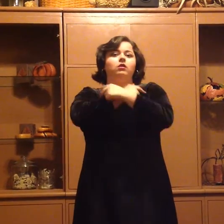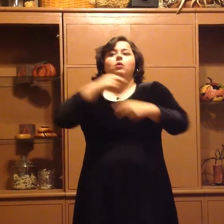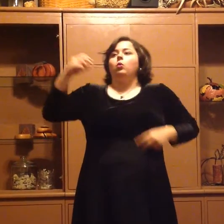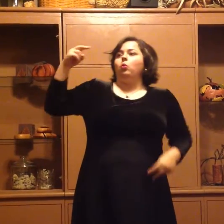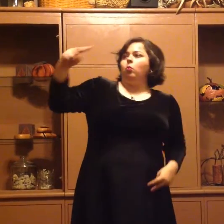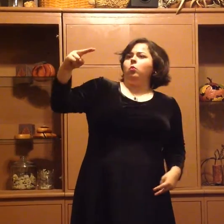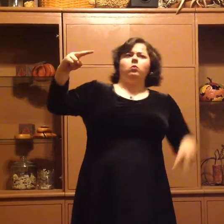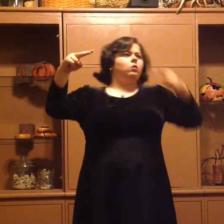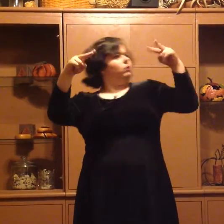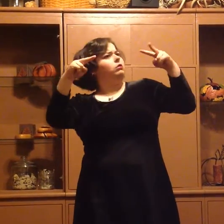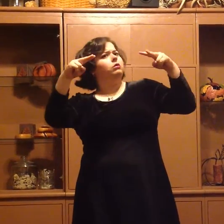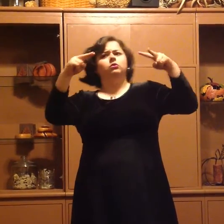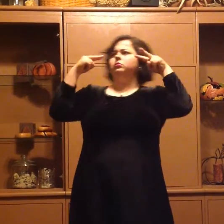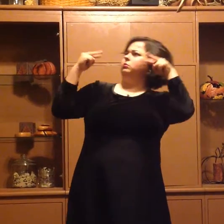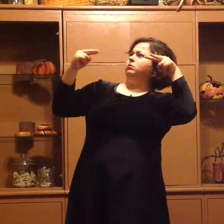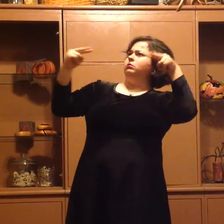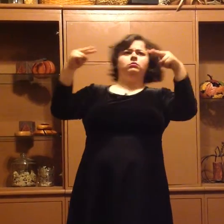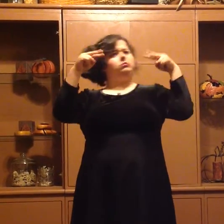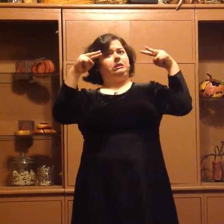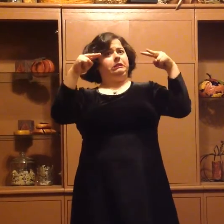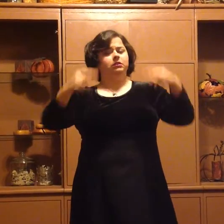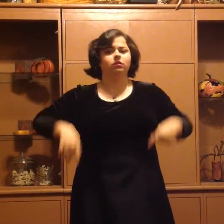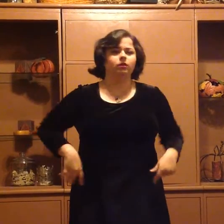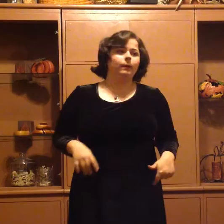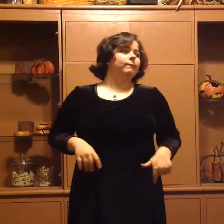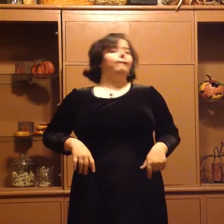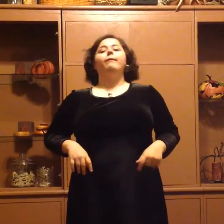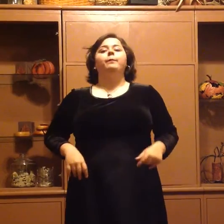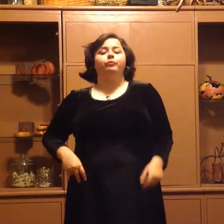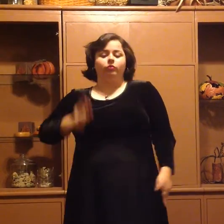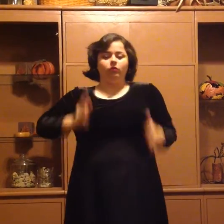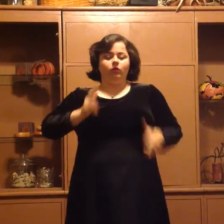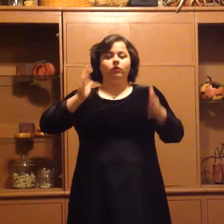The hunting bear